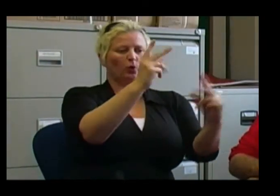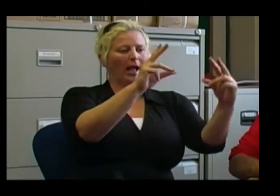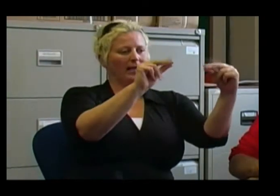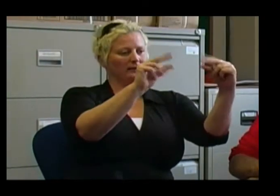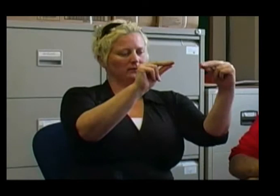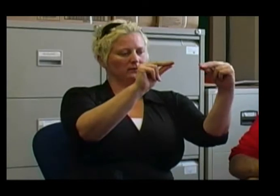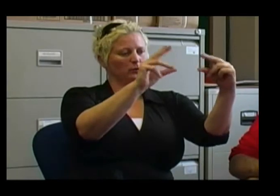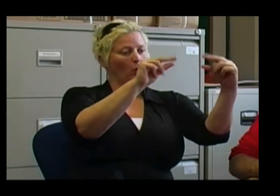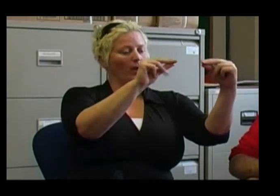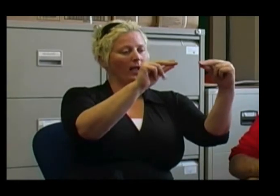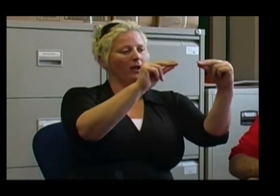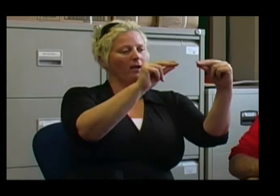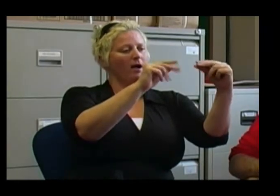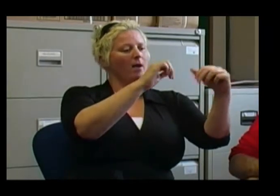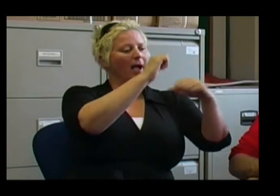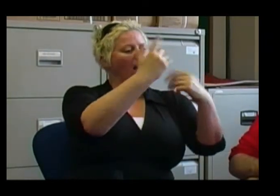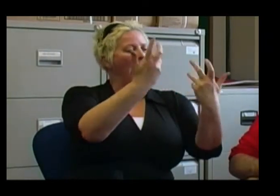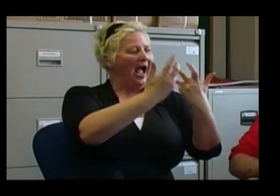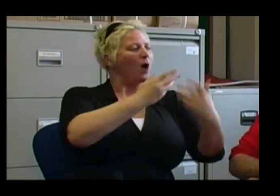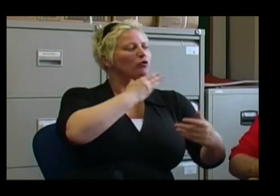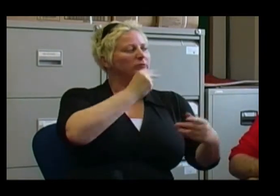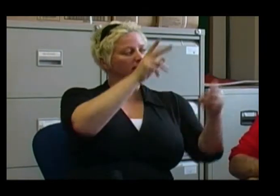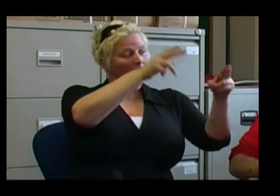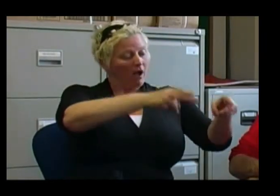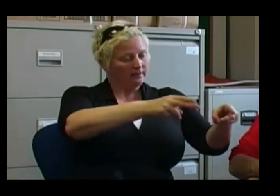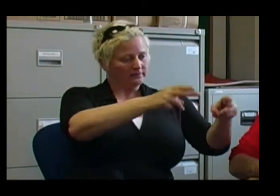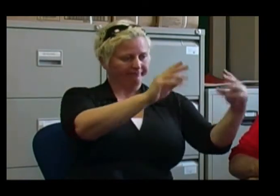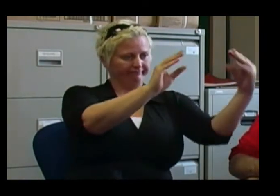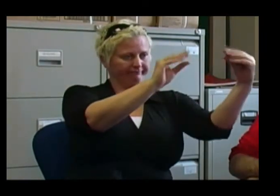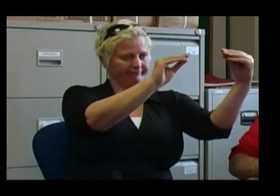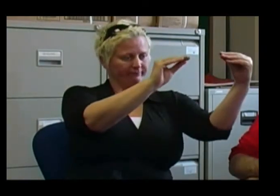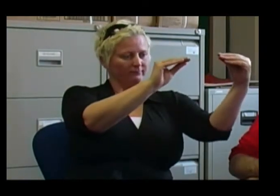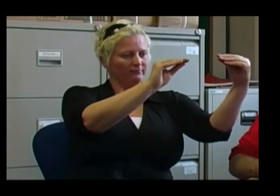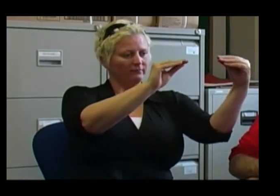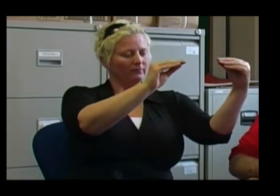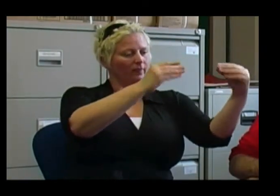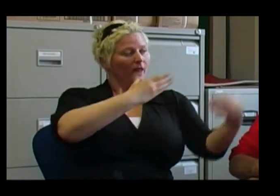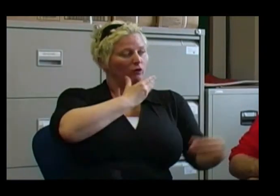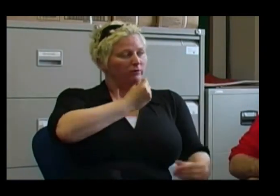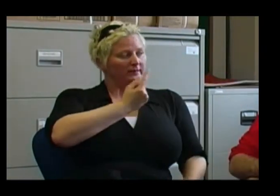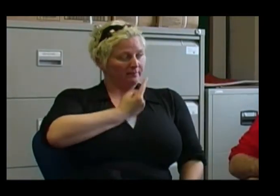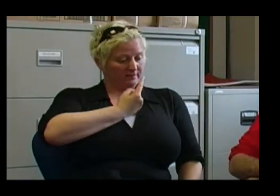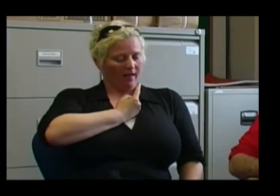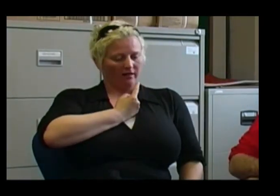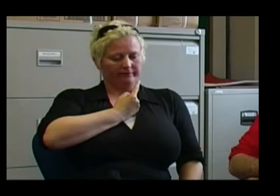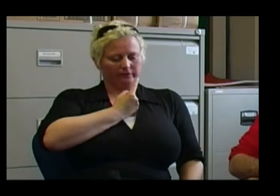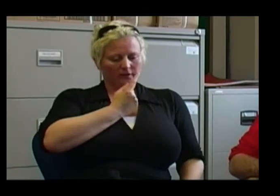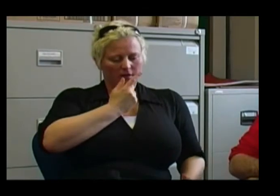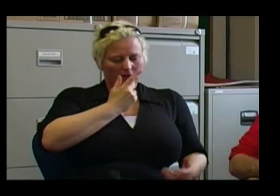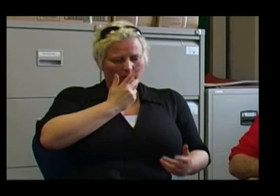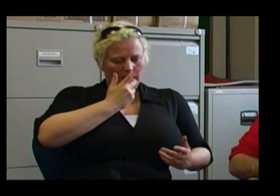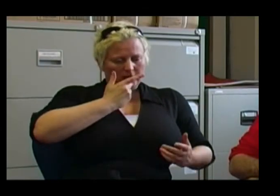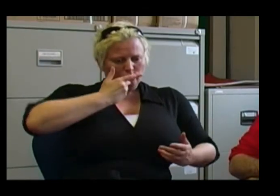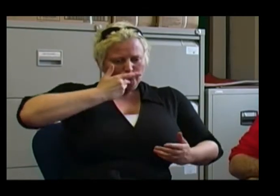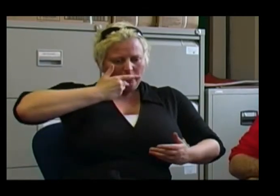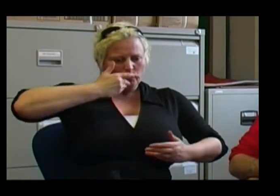So I'll give you another example. There's two actors talking about how Chris has died. And then Chris